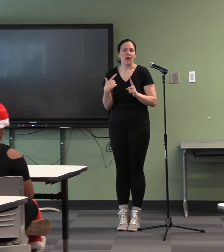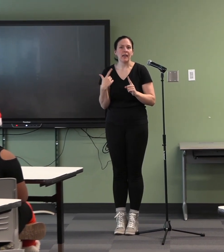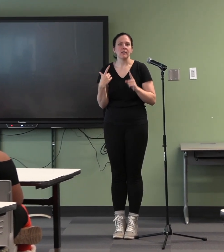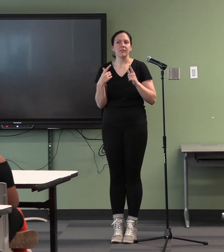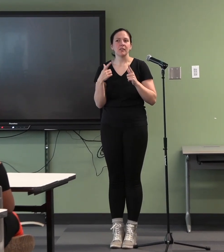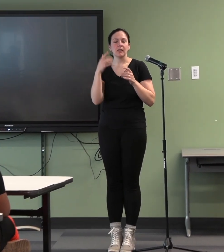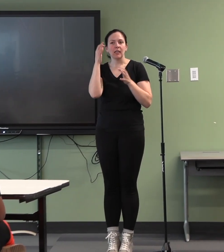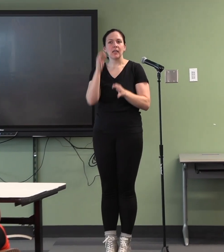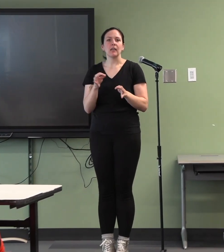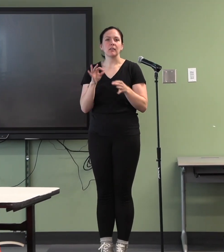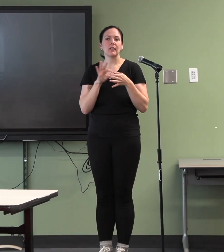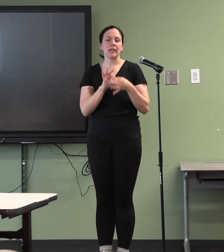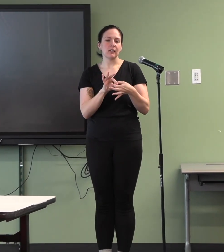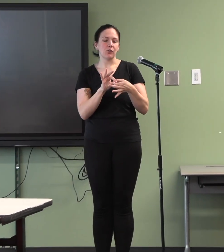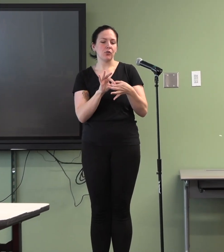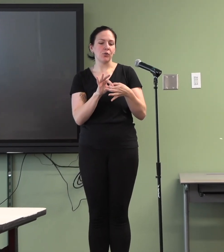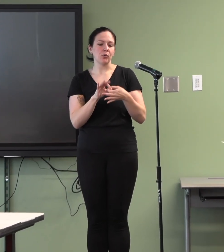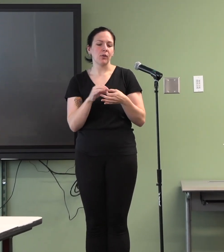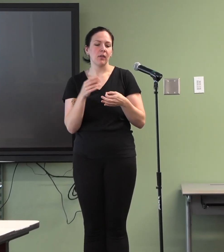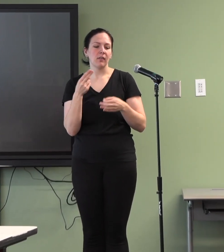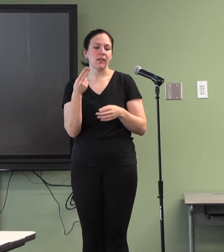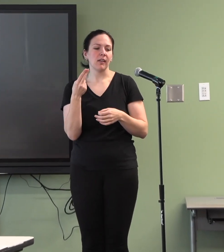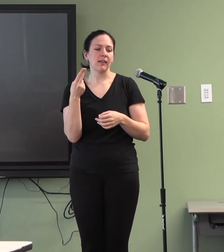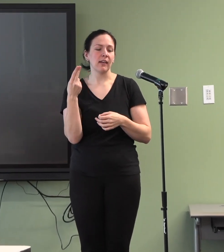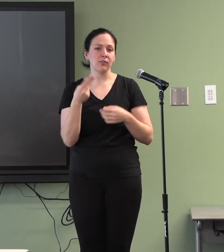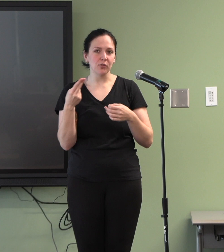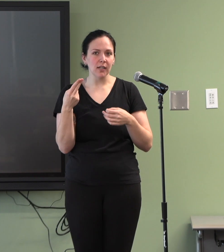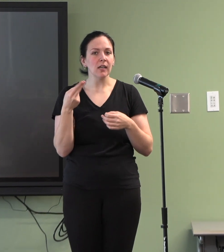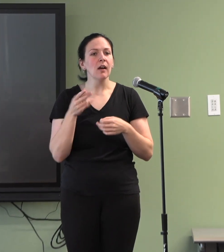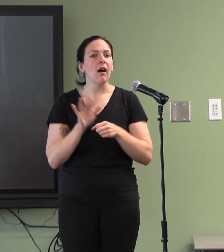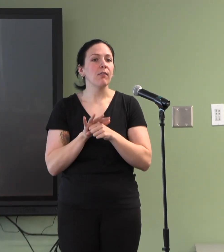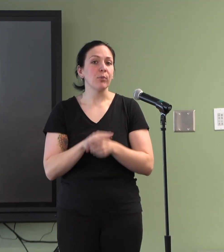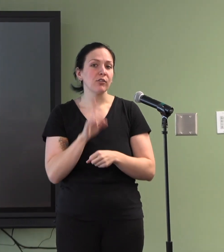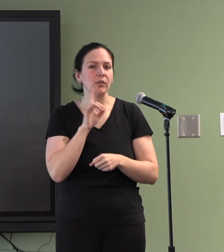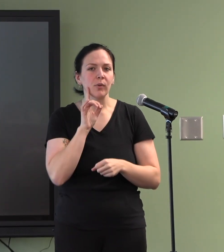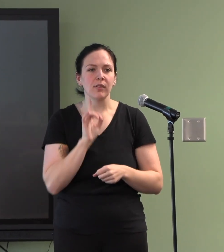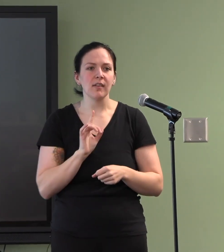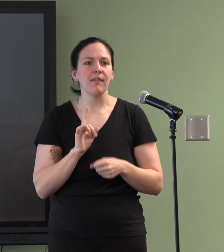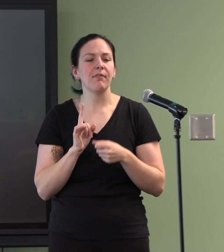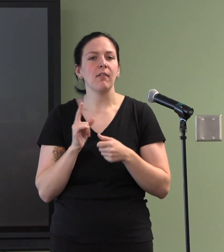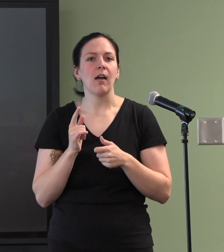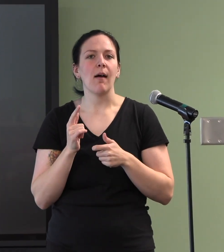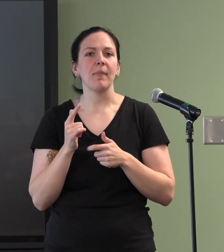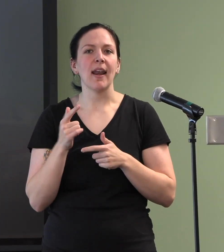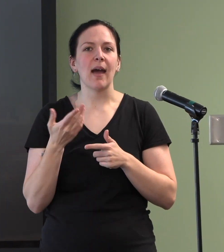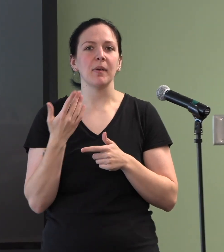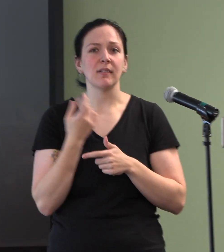It definitely is connected to the history of oppression with the deaf. That happened actually